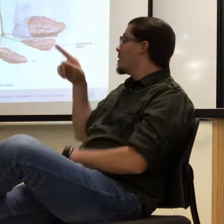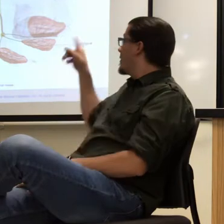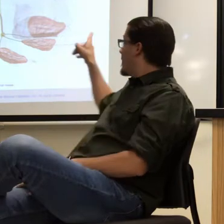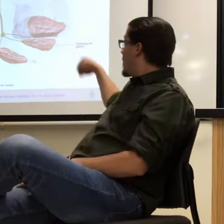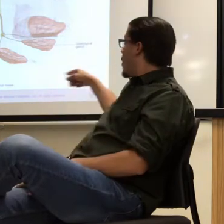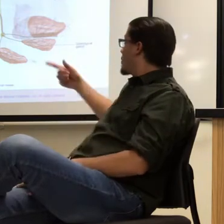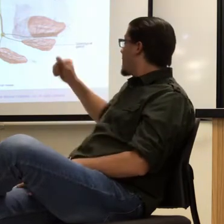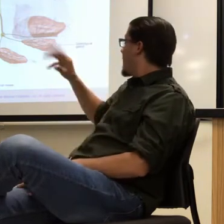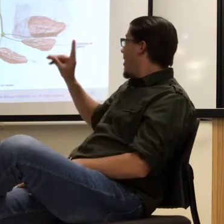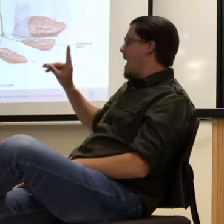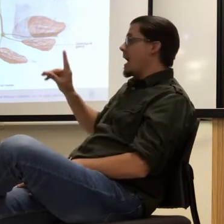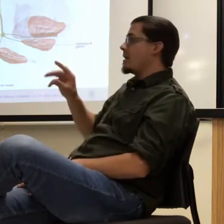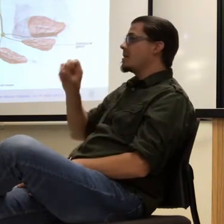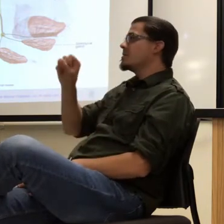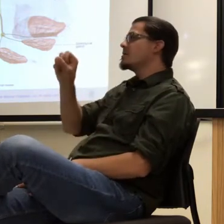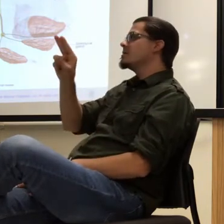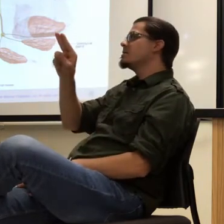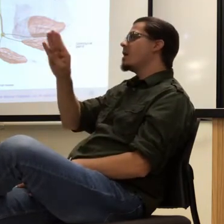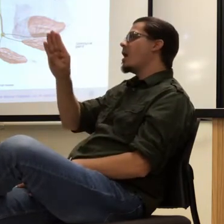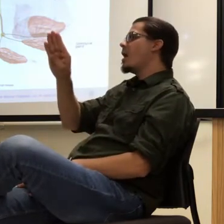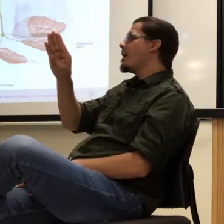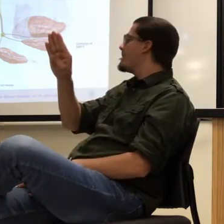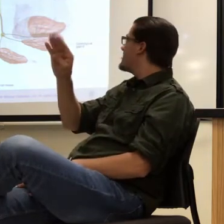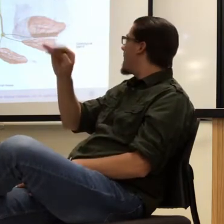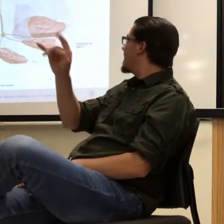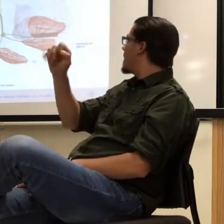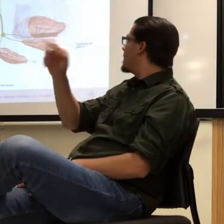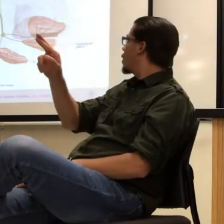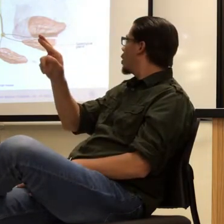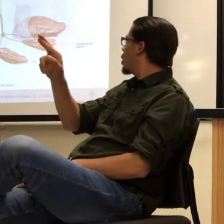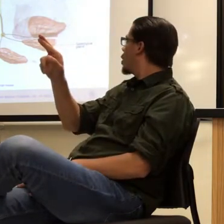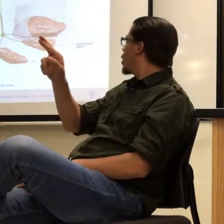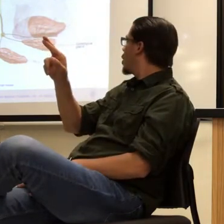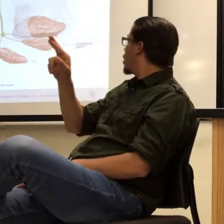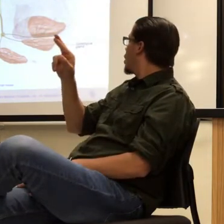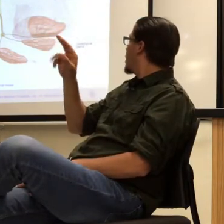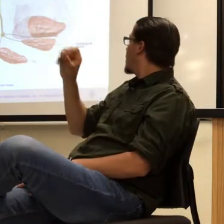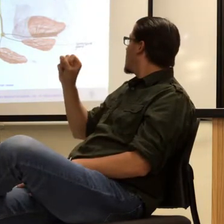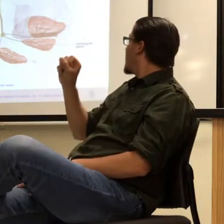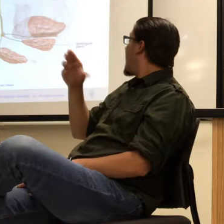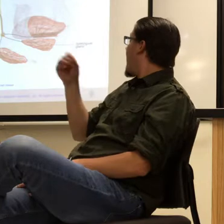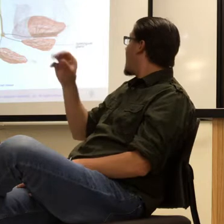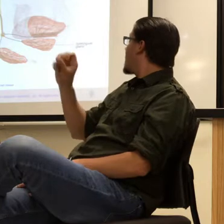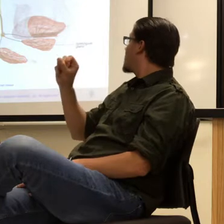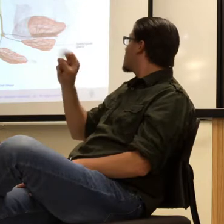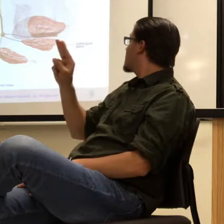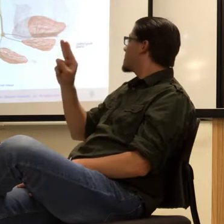submandibular, sublingual.